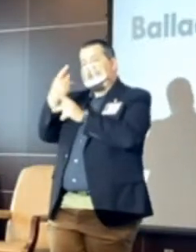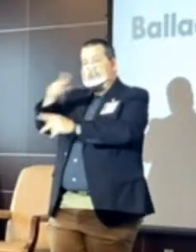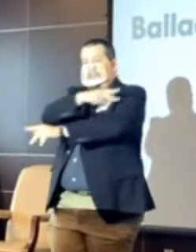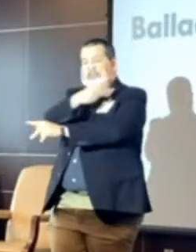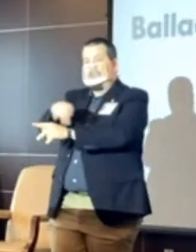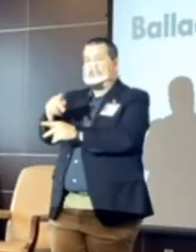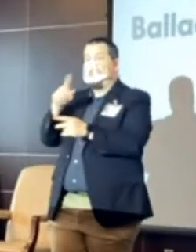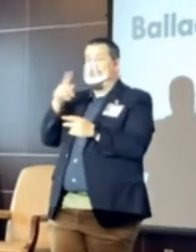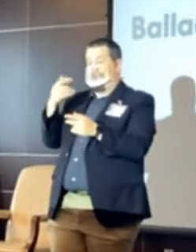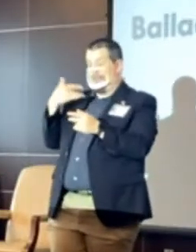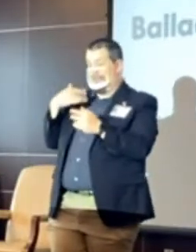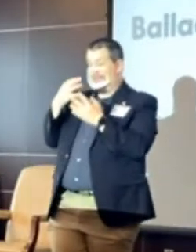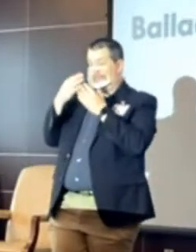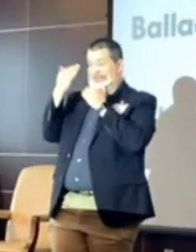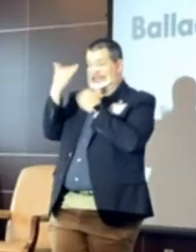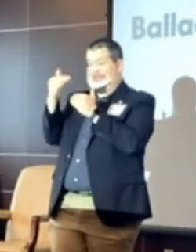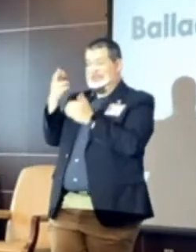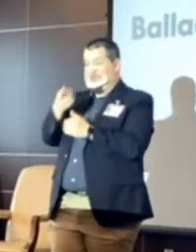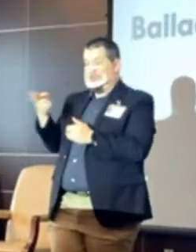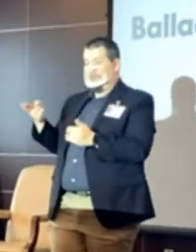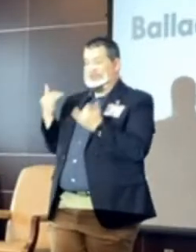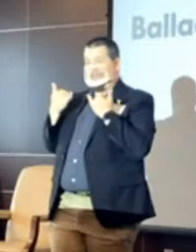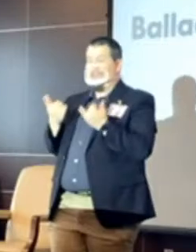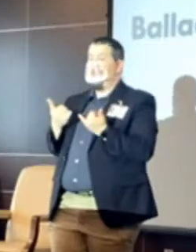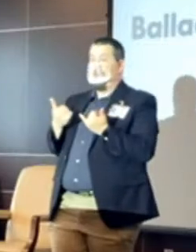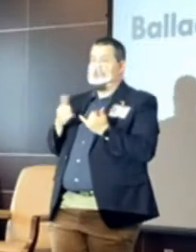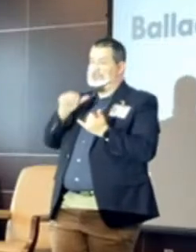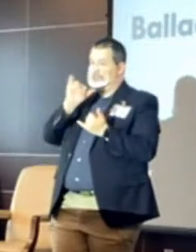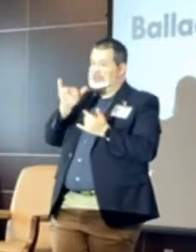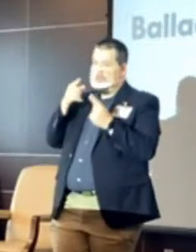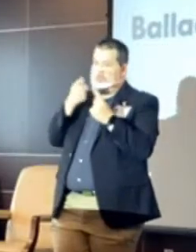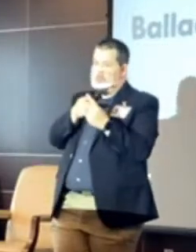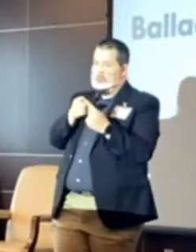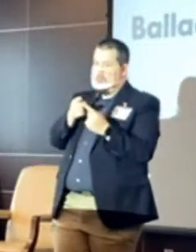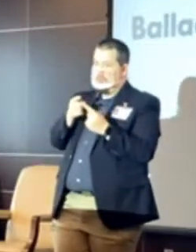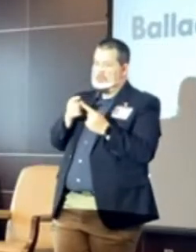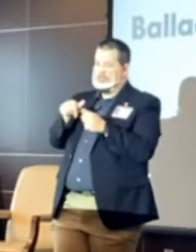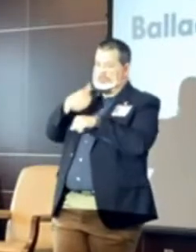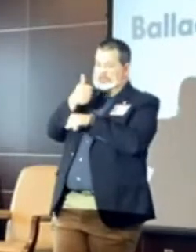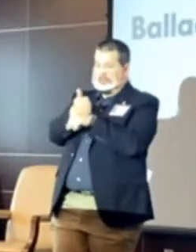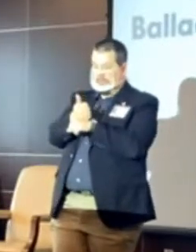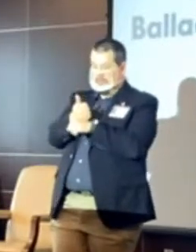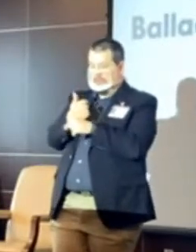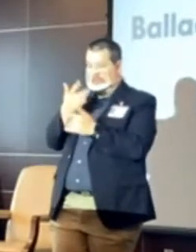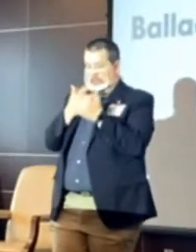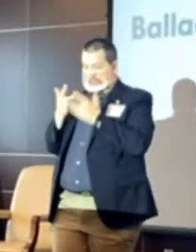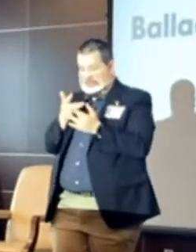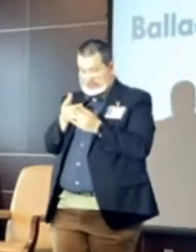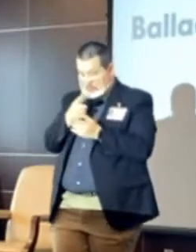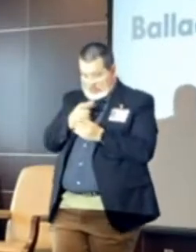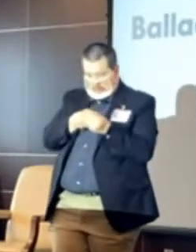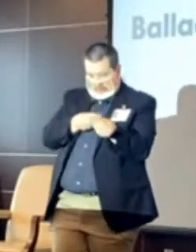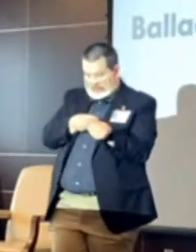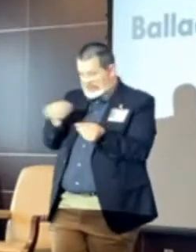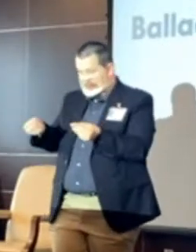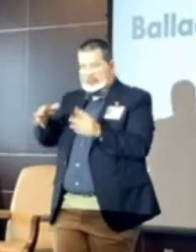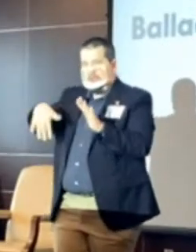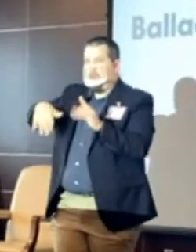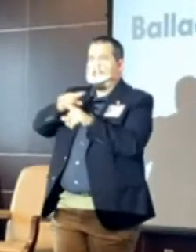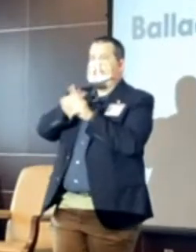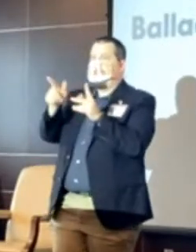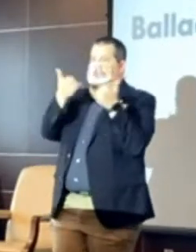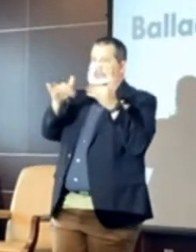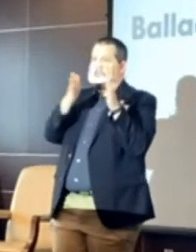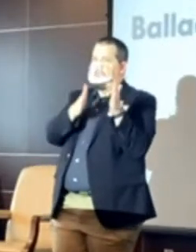mentioned scarce resources last week. We're not at that point where we would implement scarce resources, but we are continuing